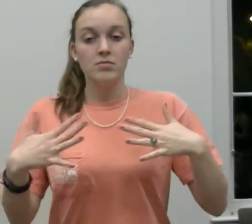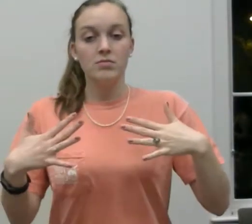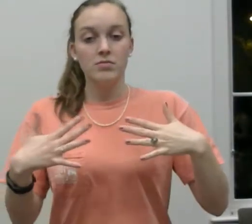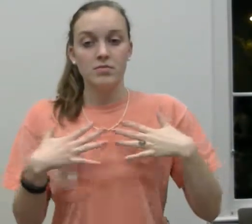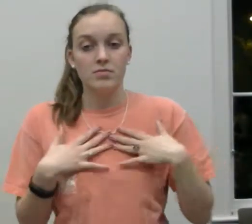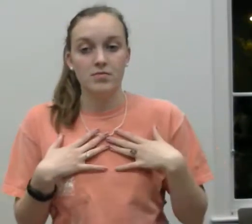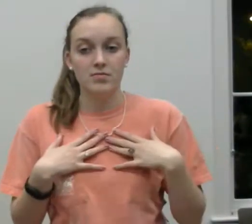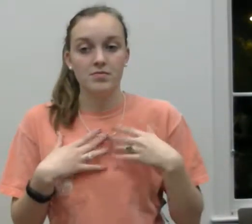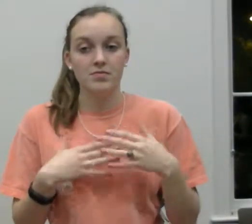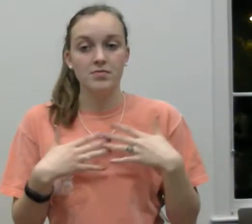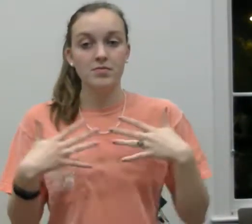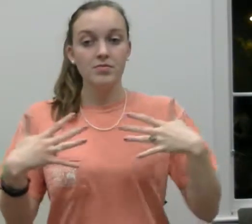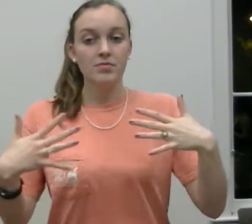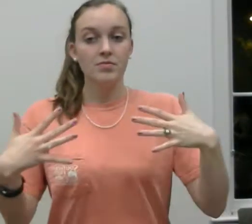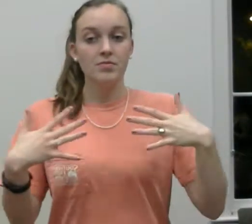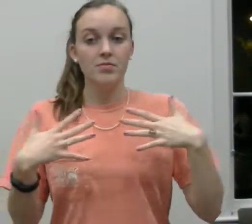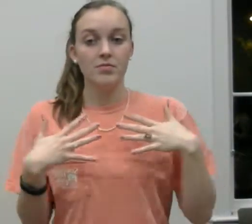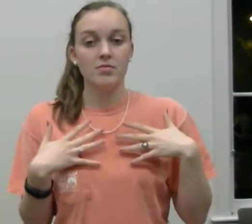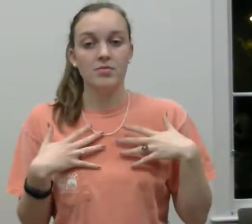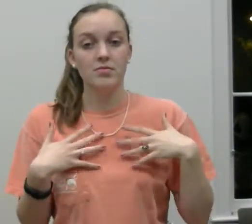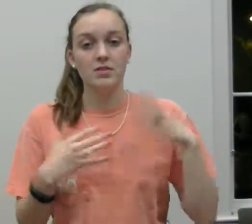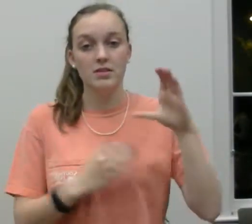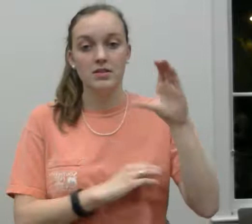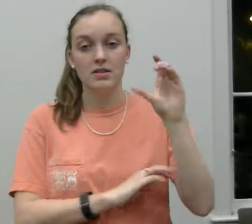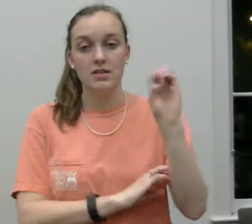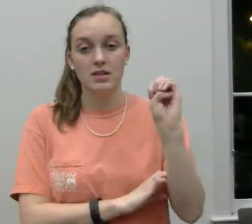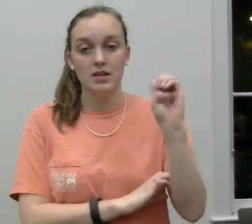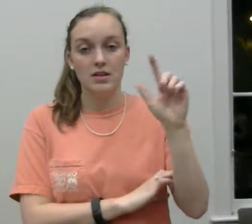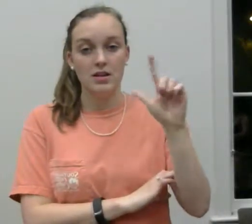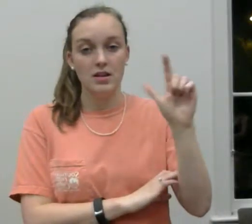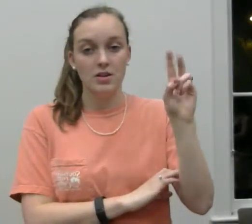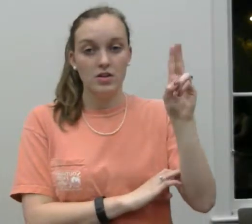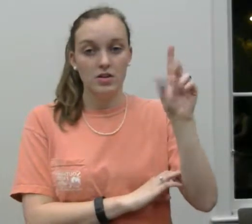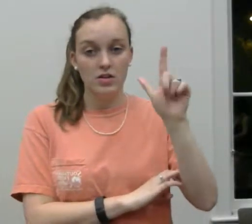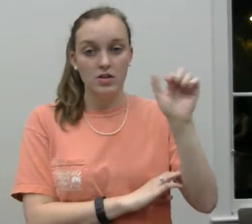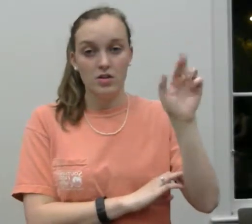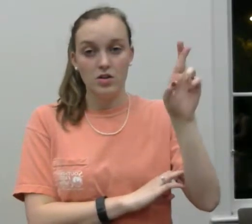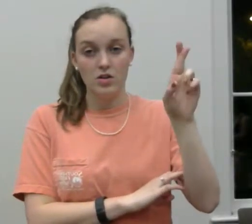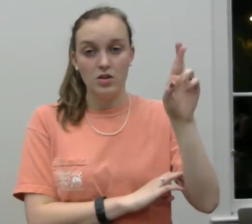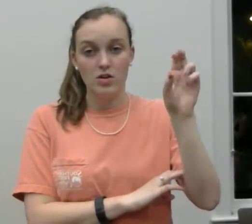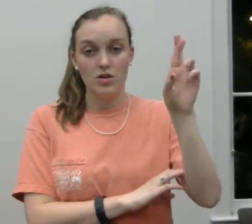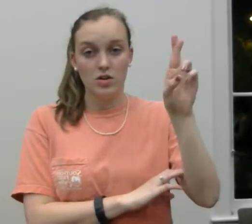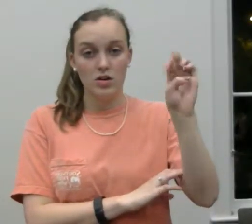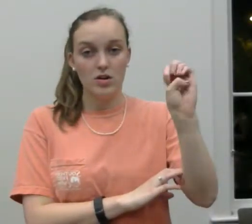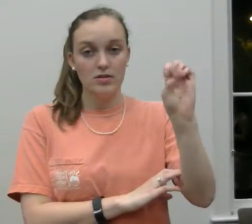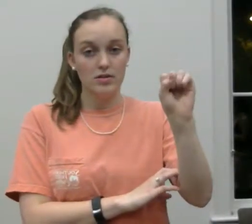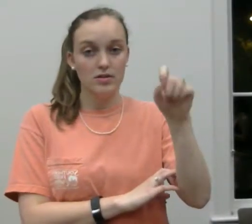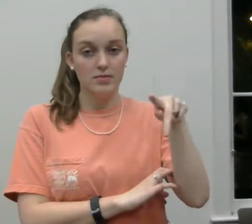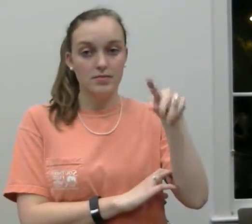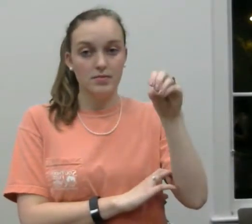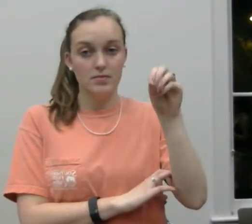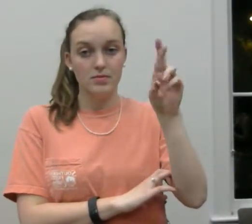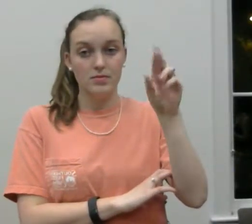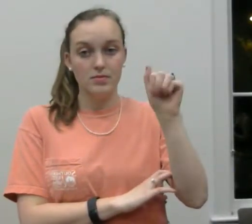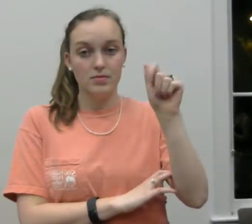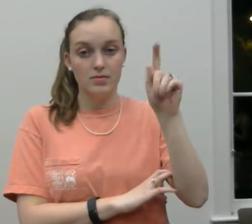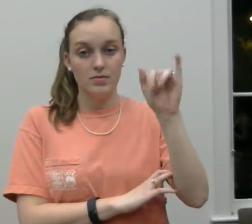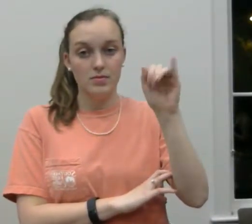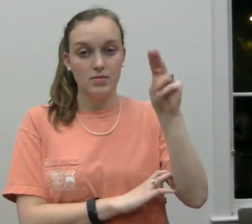processing waste and things like that. So all of those chemical reactions. Also, in terms of complex chemistry, all life is based